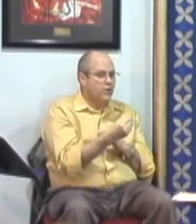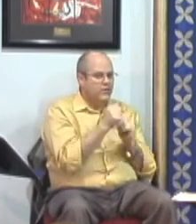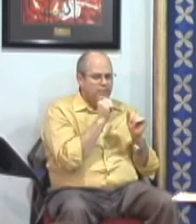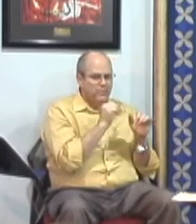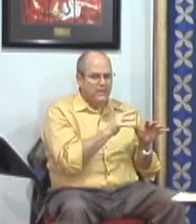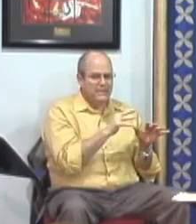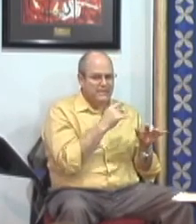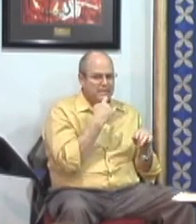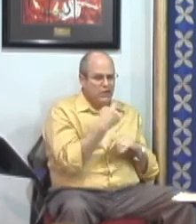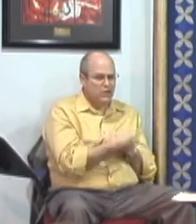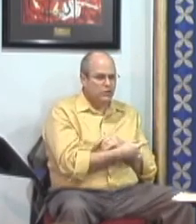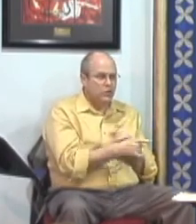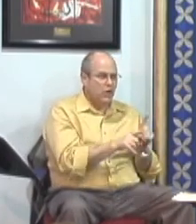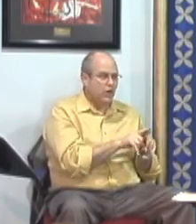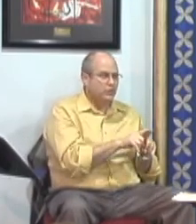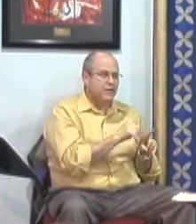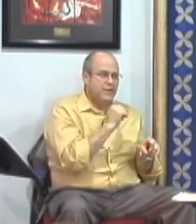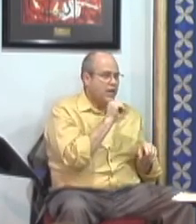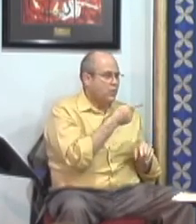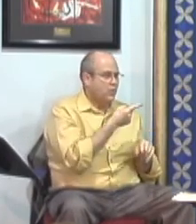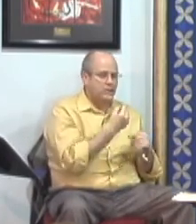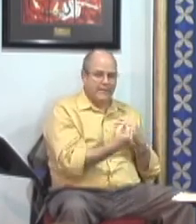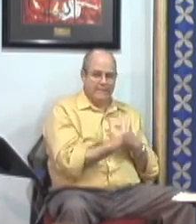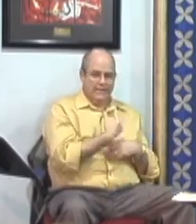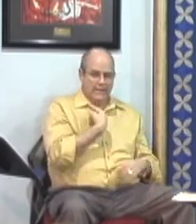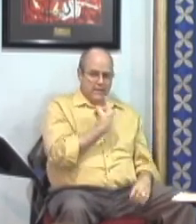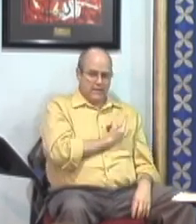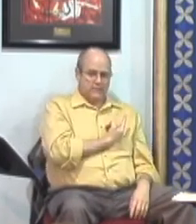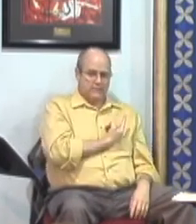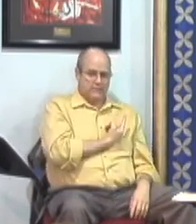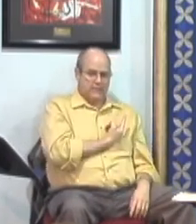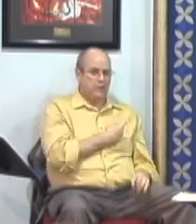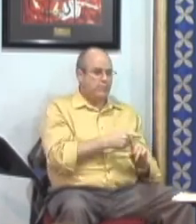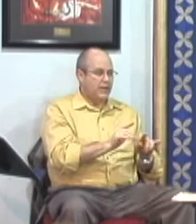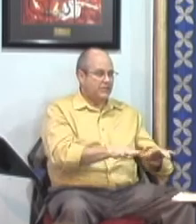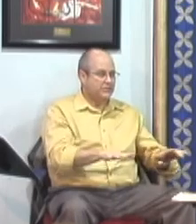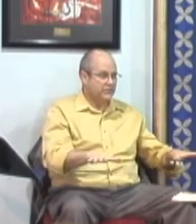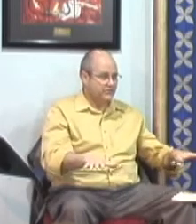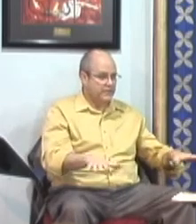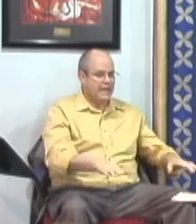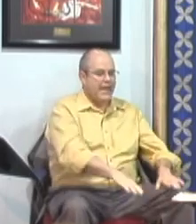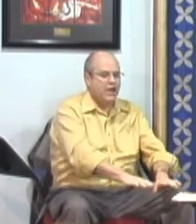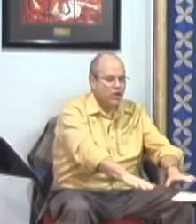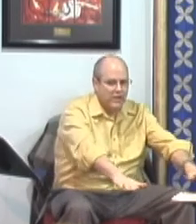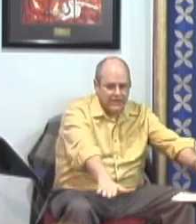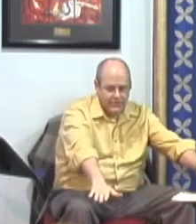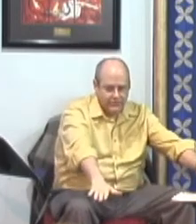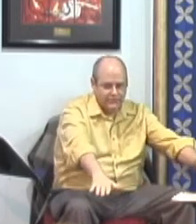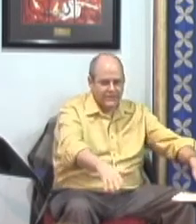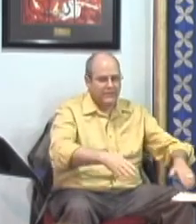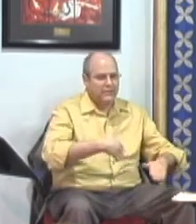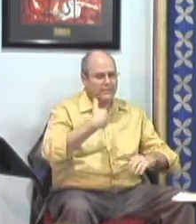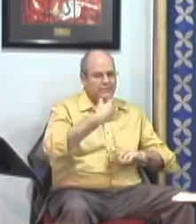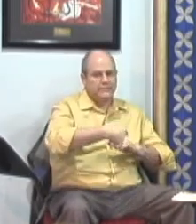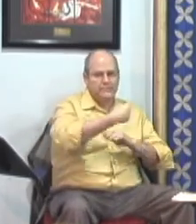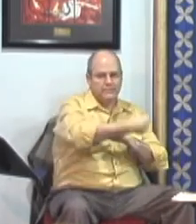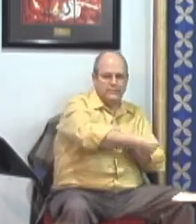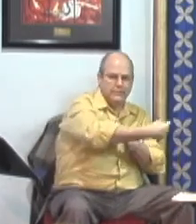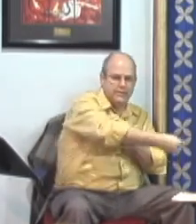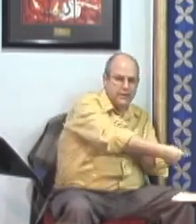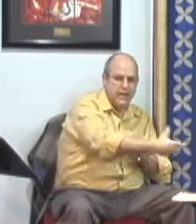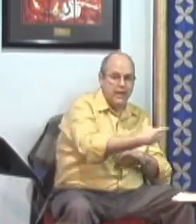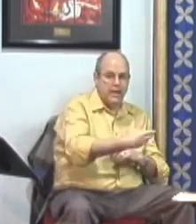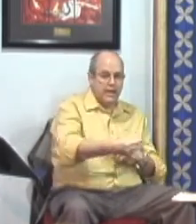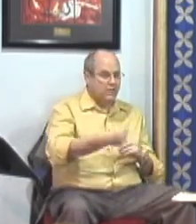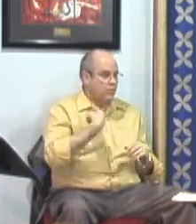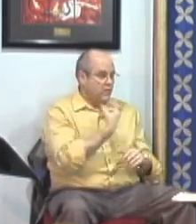blessings and the curses is that they affect not just us, but our children and our grandchildren. And we are affected by what our